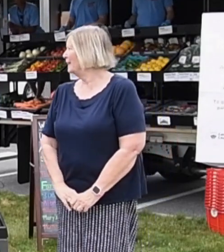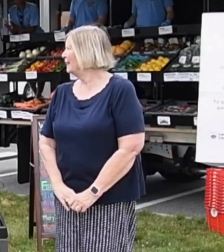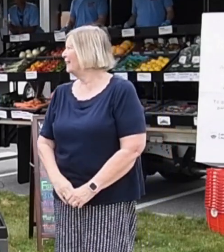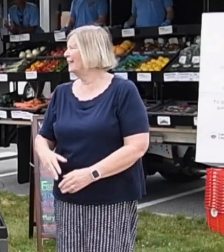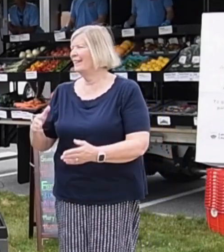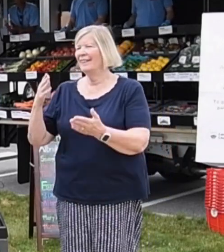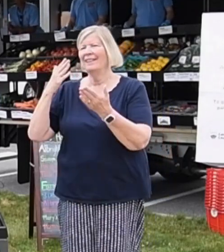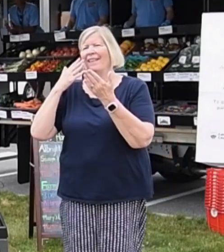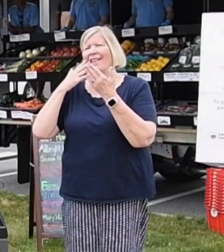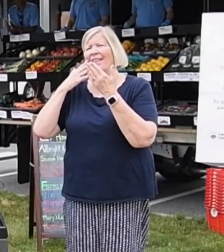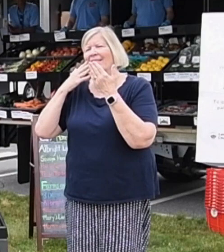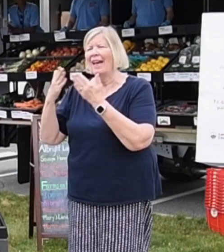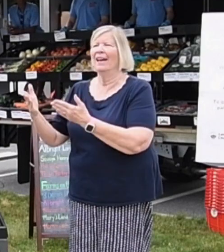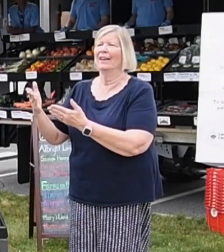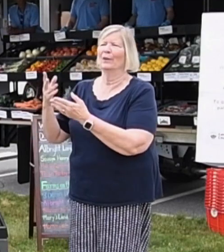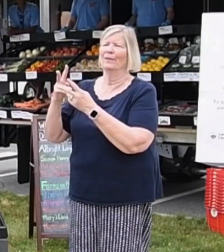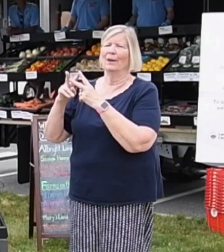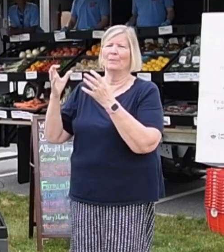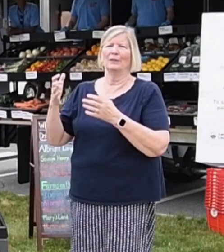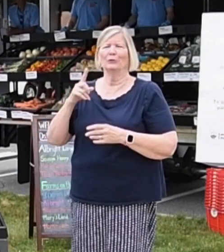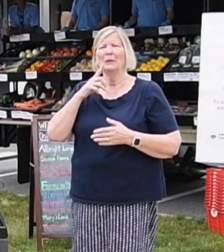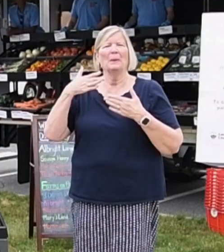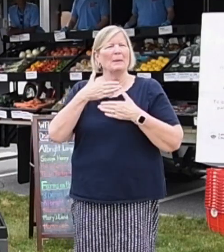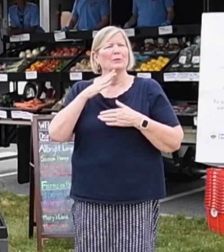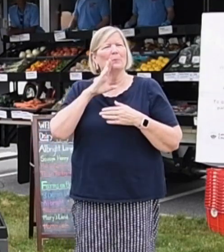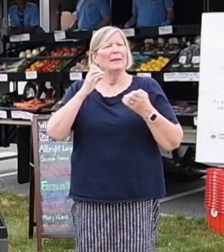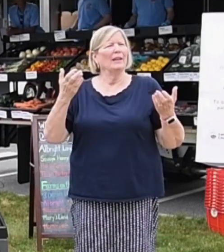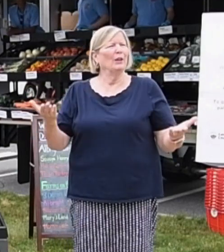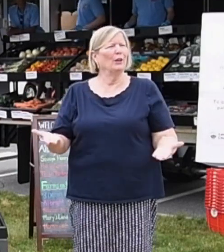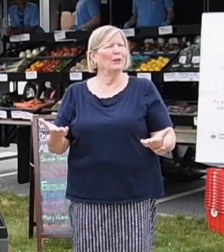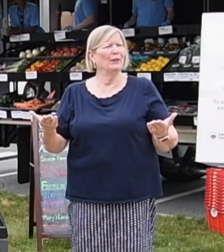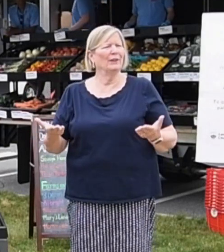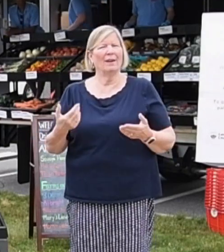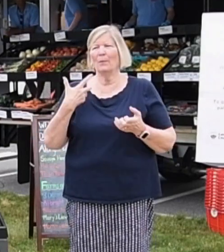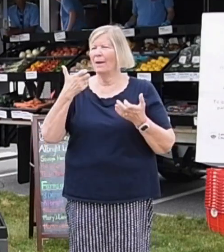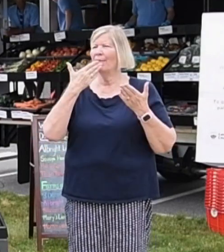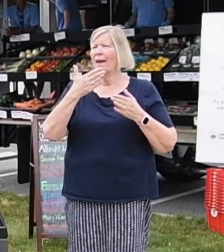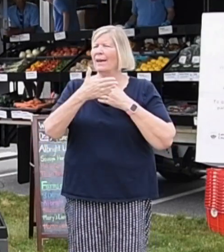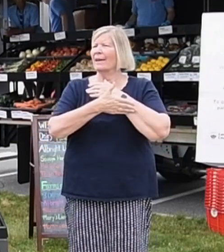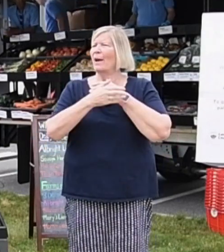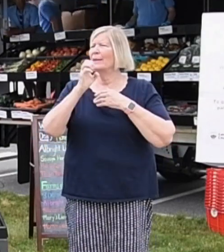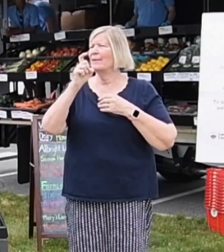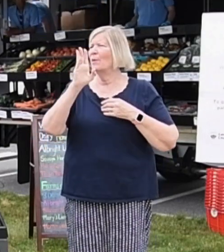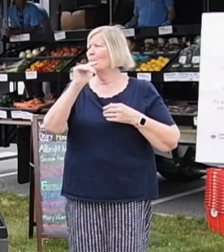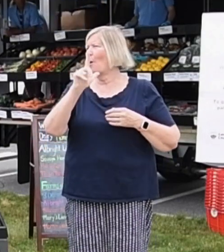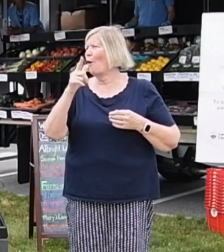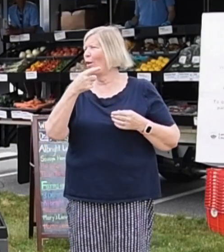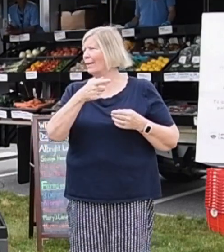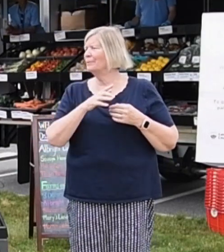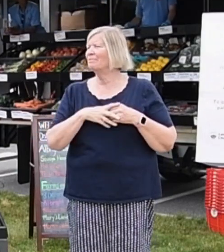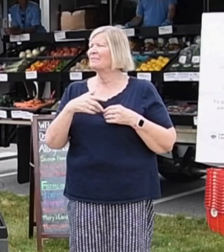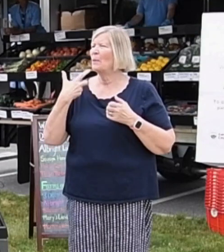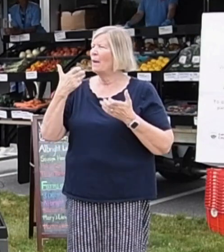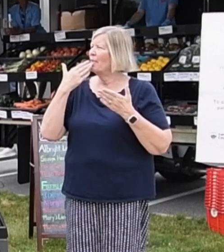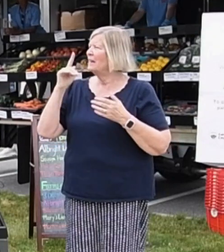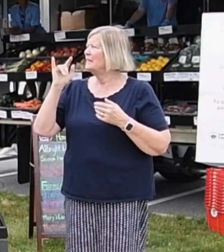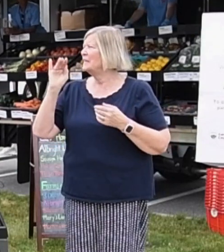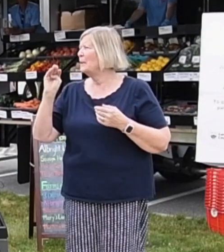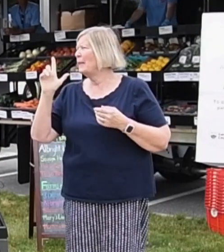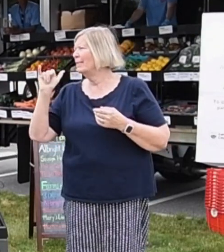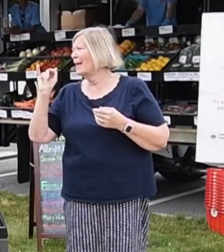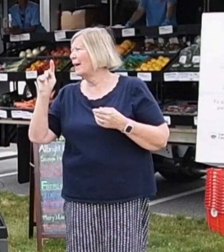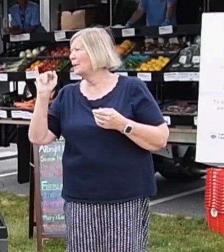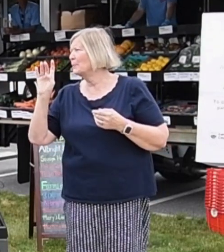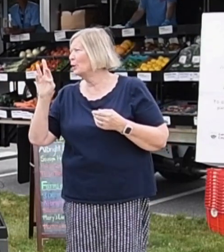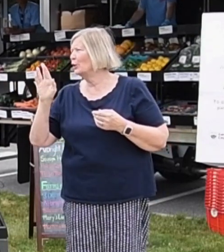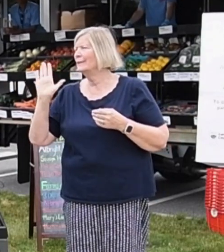Thank you very much. It is a pleasure to be here. I want to thank County Executive Ball. I want to thank Tim Latimer and